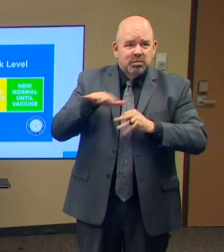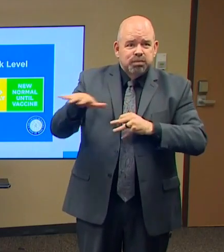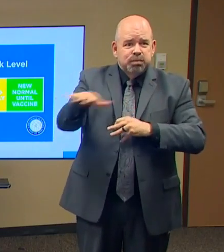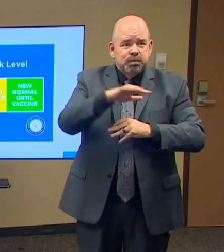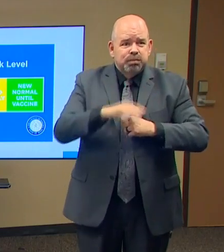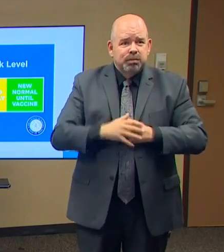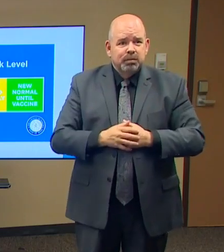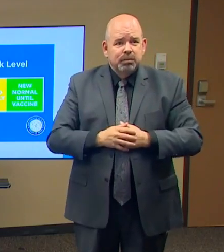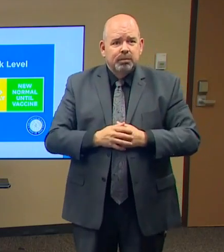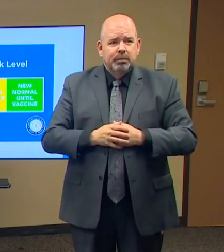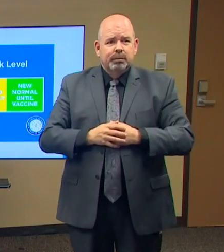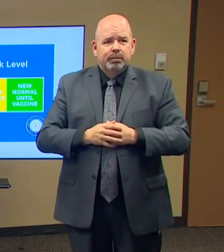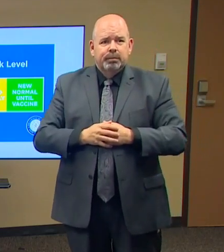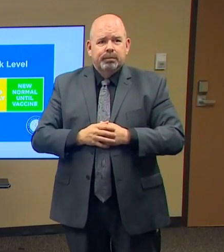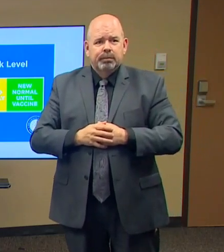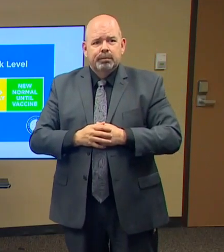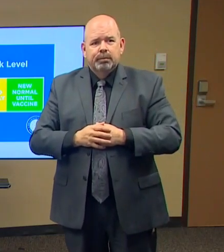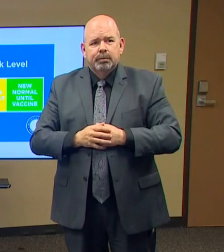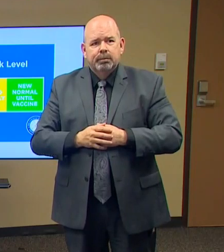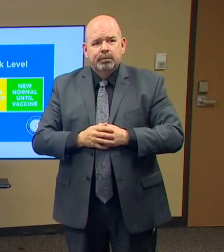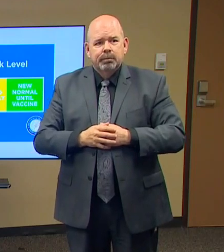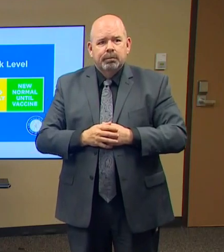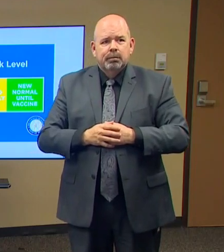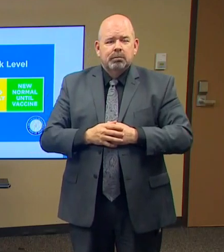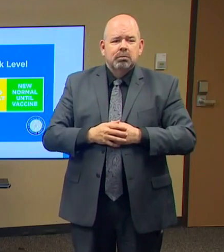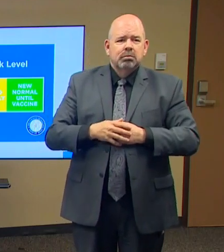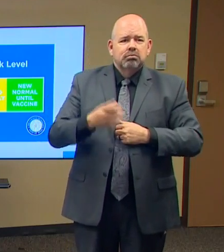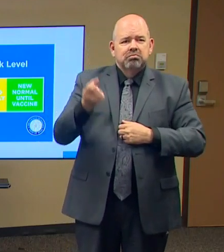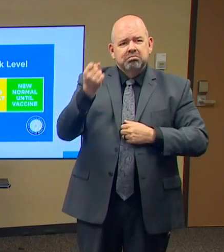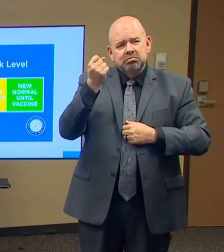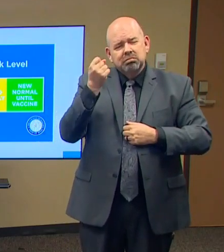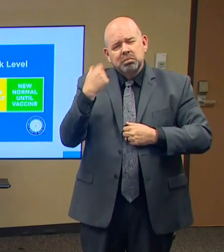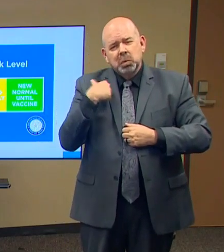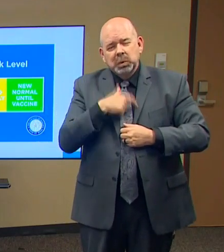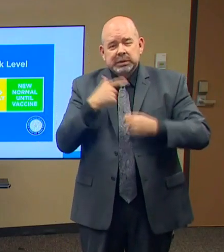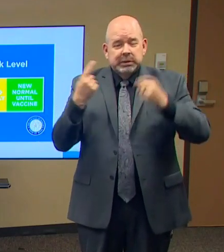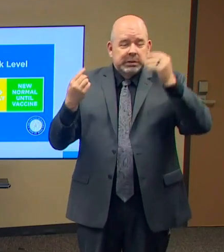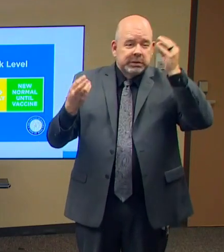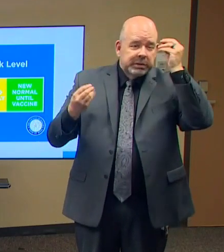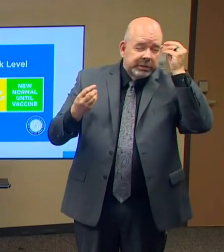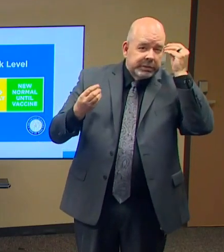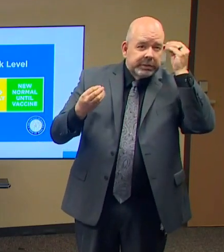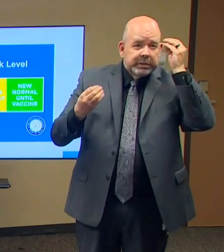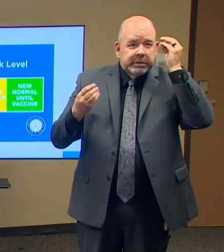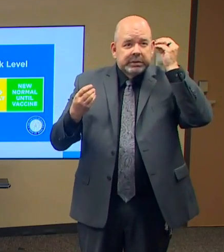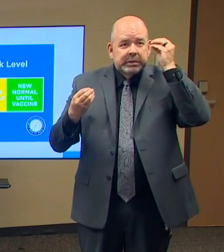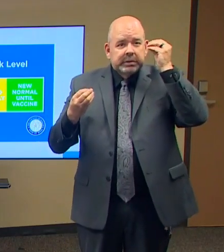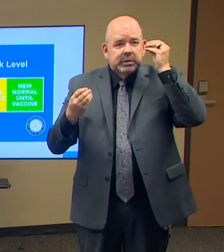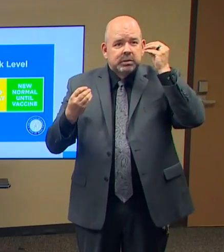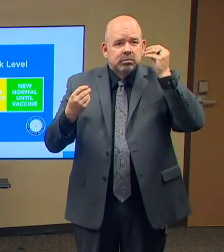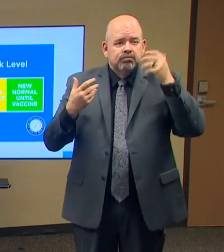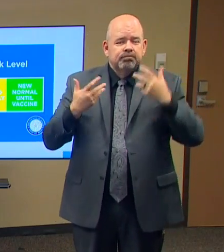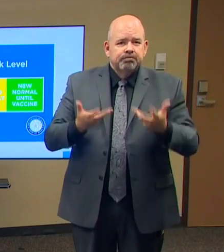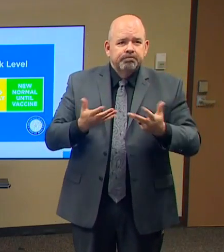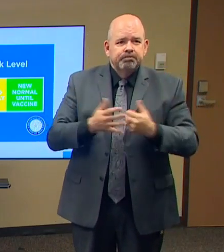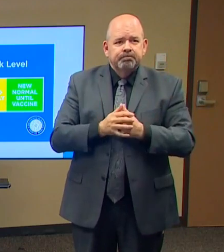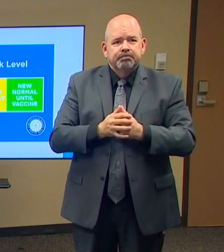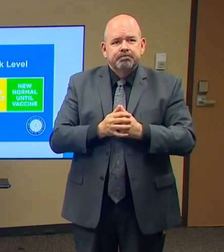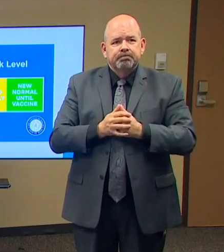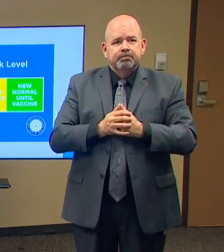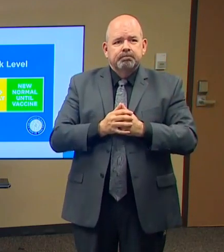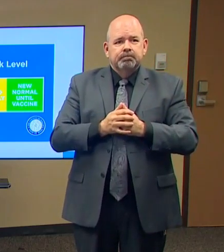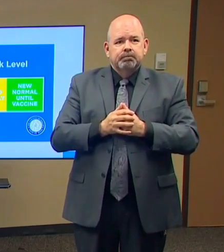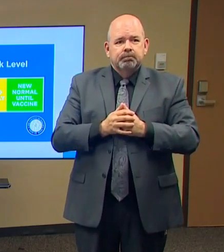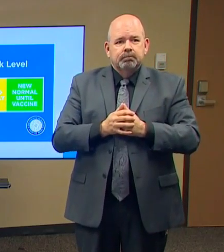it's partially what the thought is. It is persons that are this type of work that they might